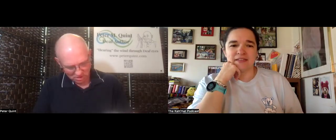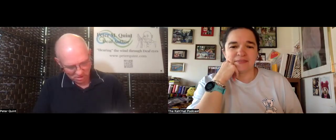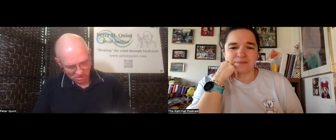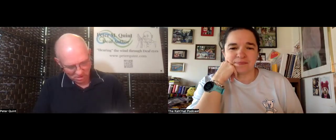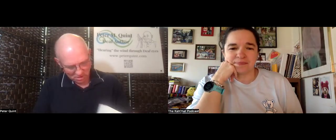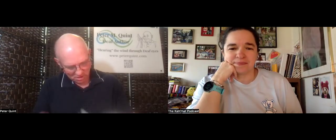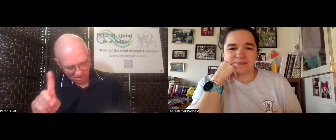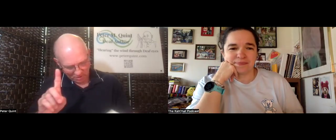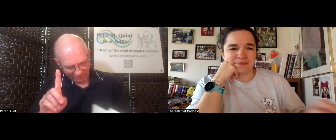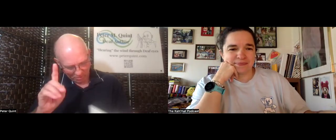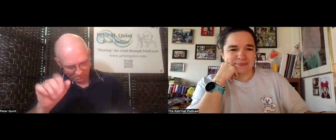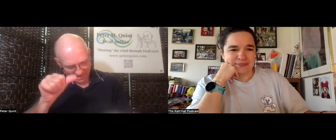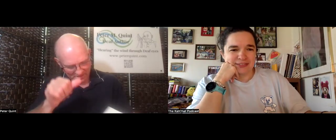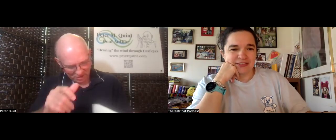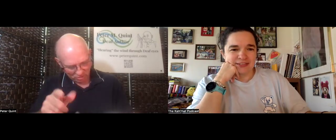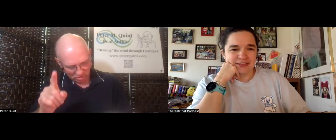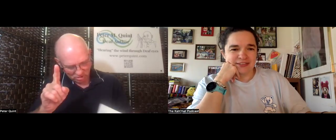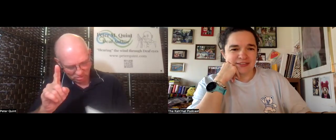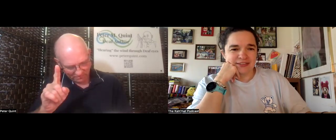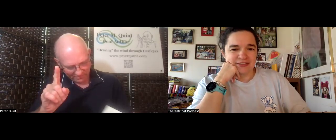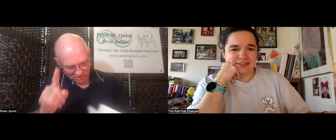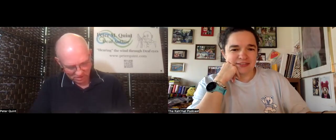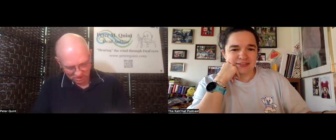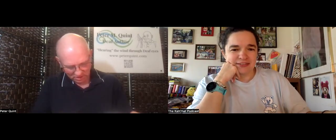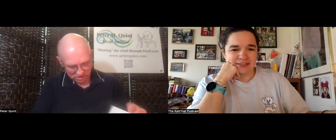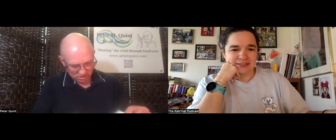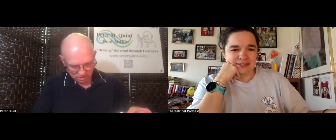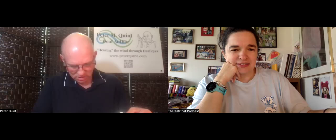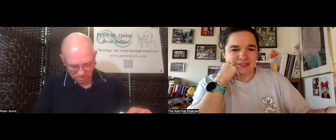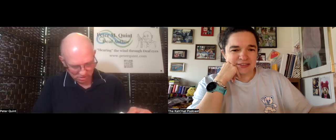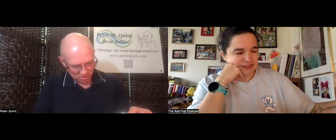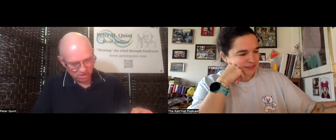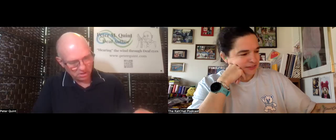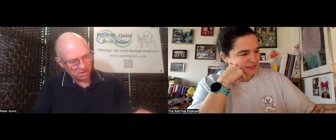six- I'm looking for page one.